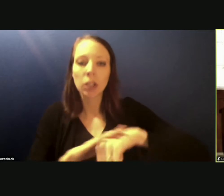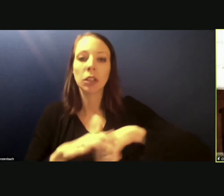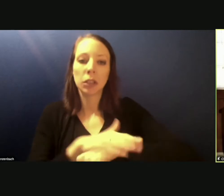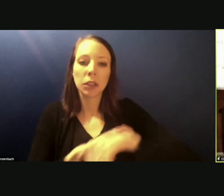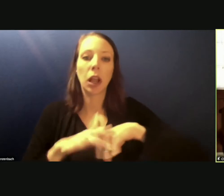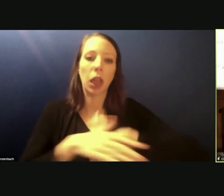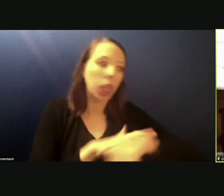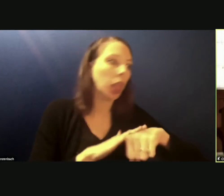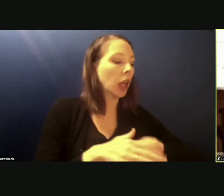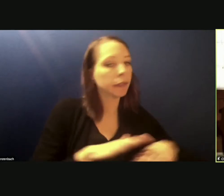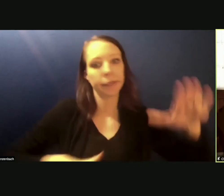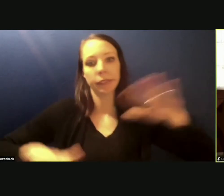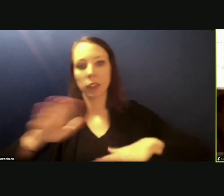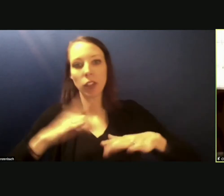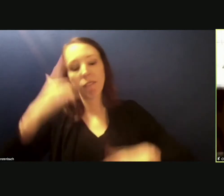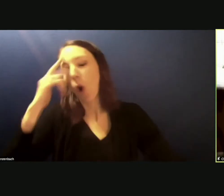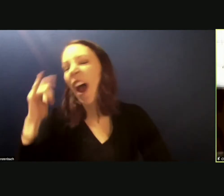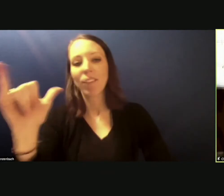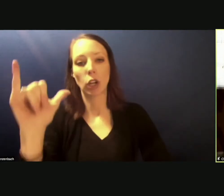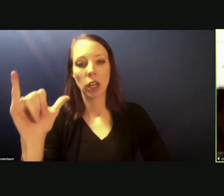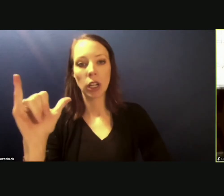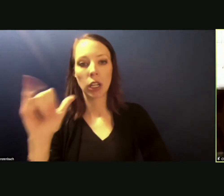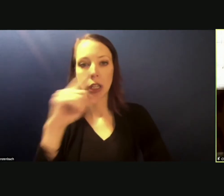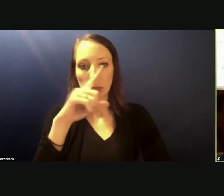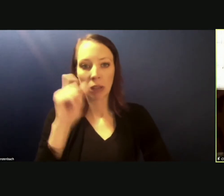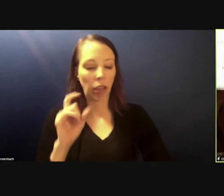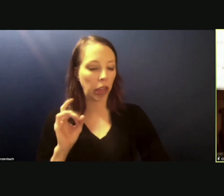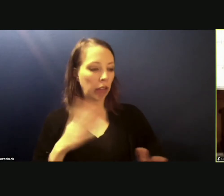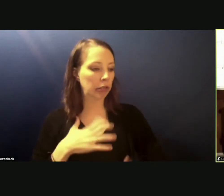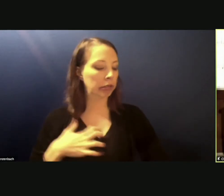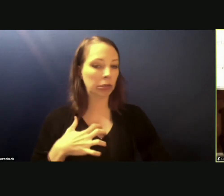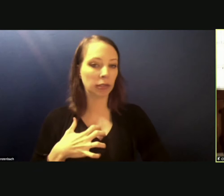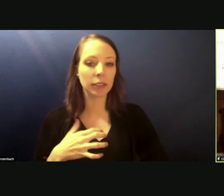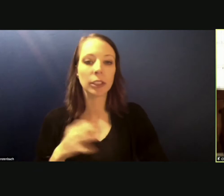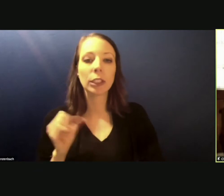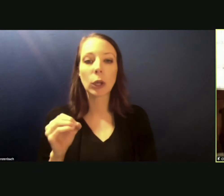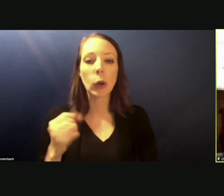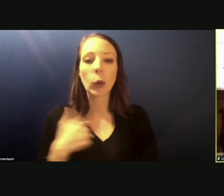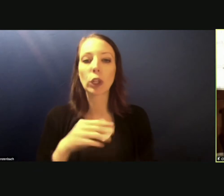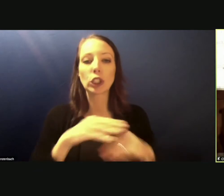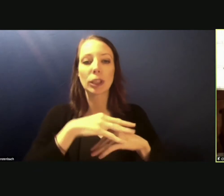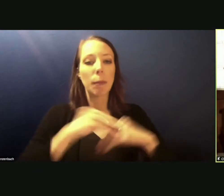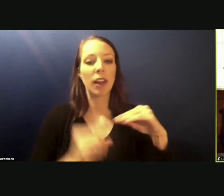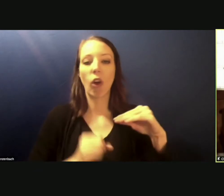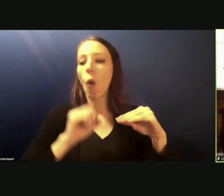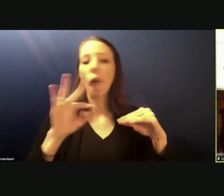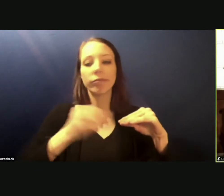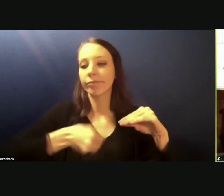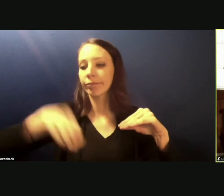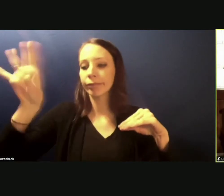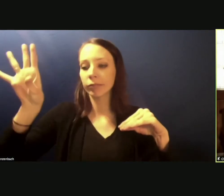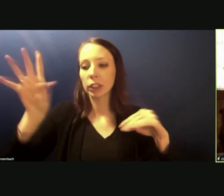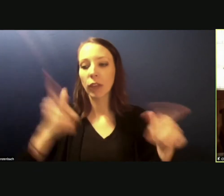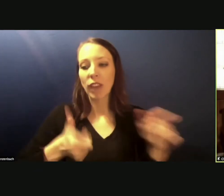dirt off. And it takes forever because the dirt's not going to come off, okay? So we just peel this right off. You see how easy it is. It's so much